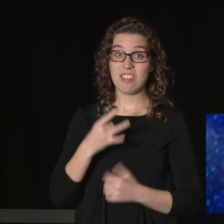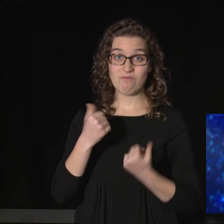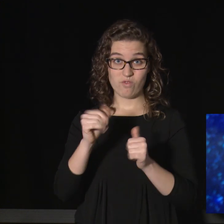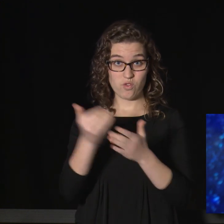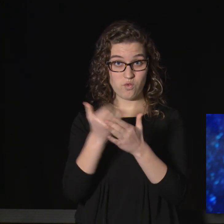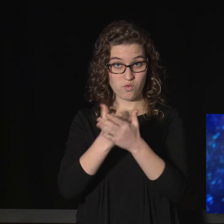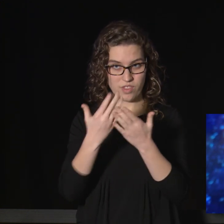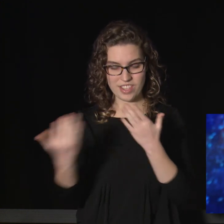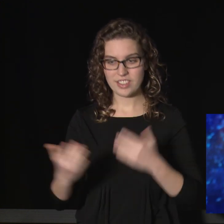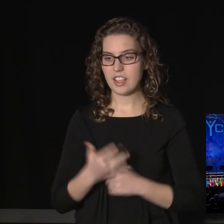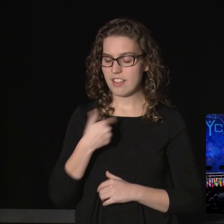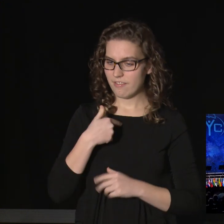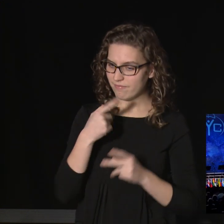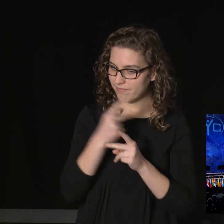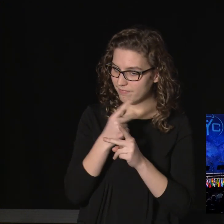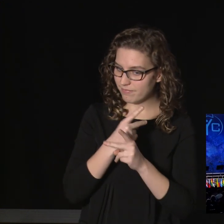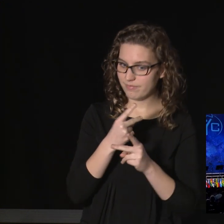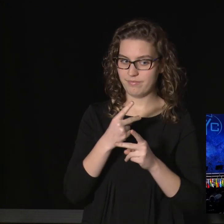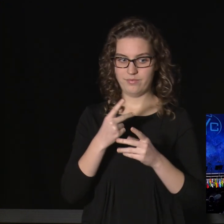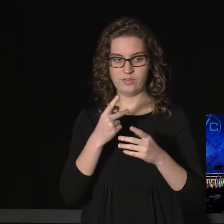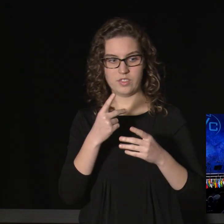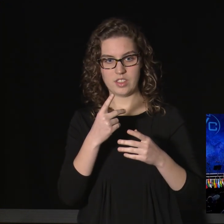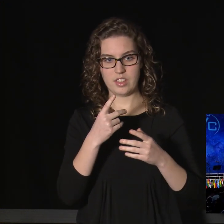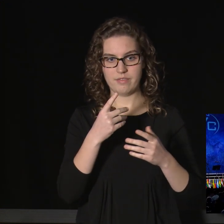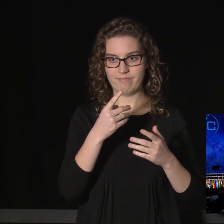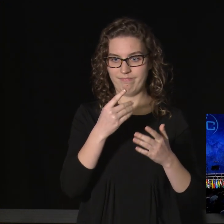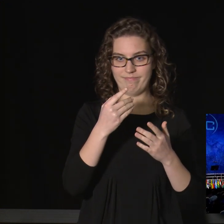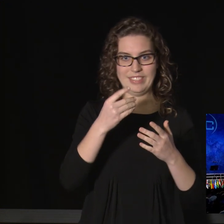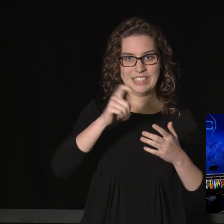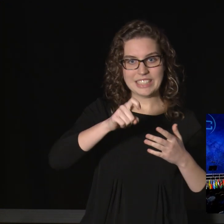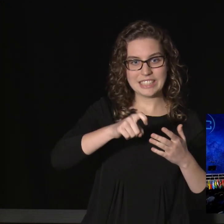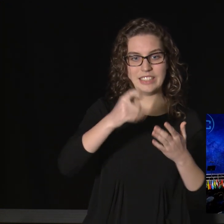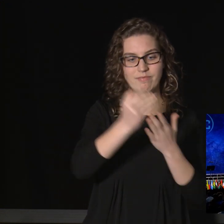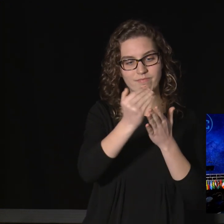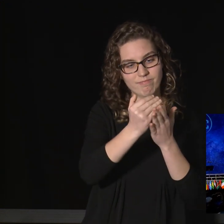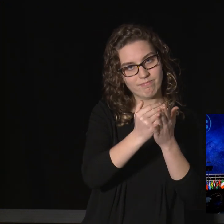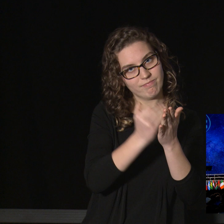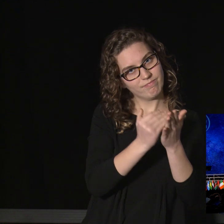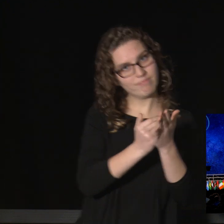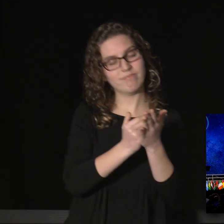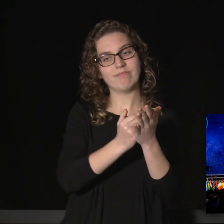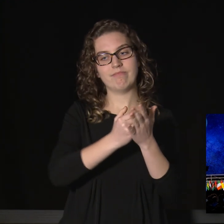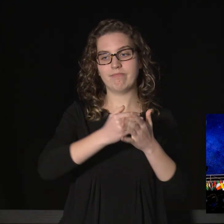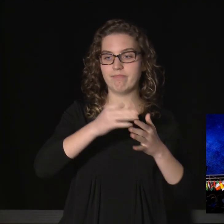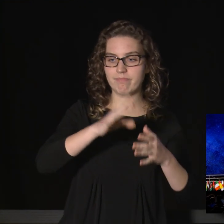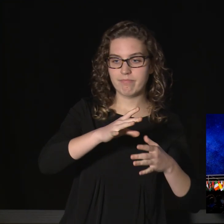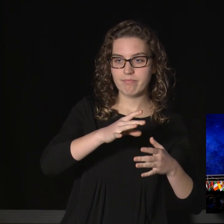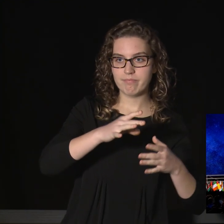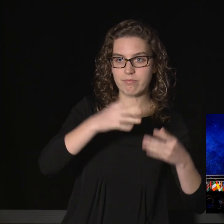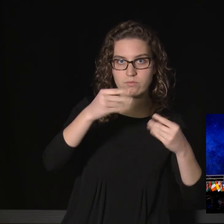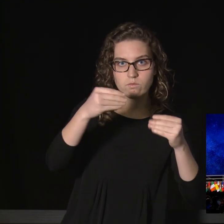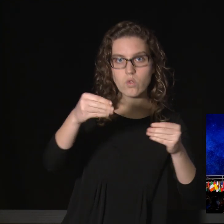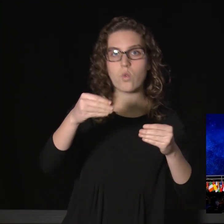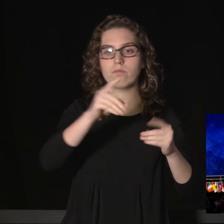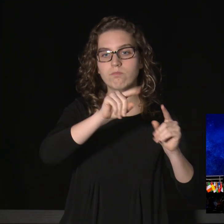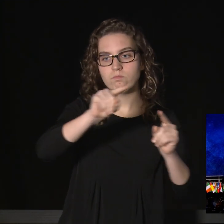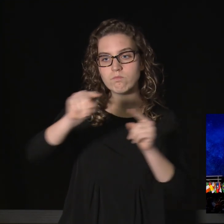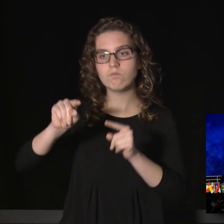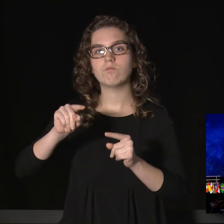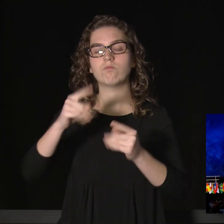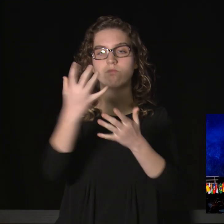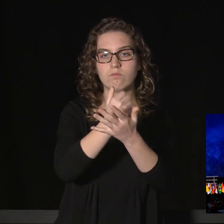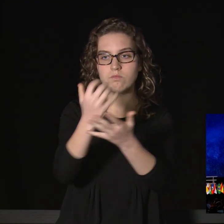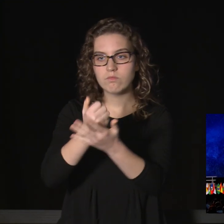so I'll find out where I'm going to pick up all of my necessities in order to make this particular recipe, and